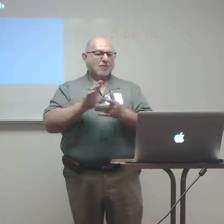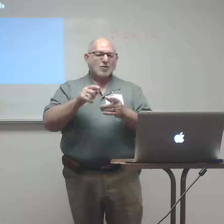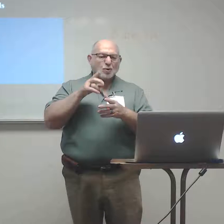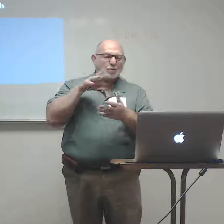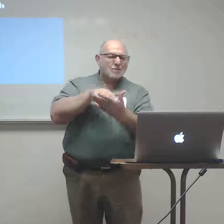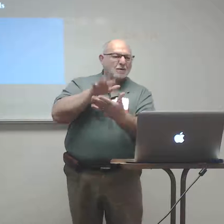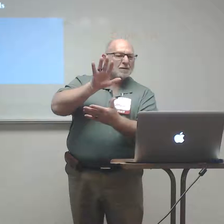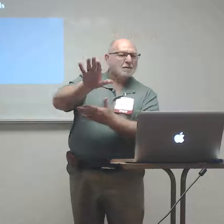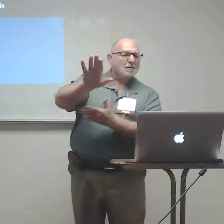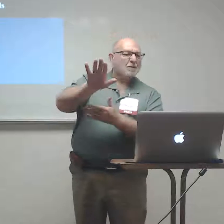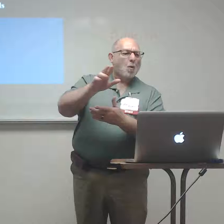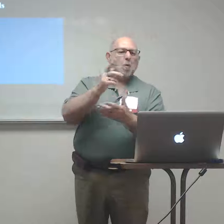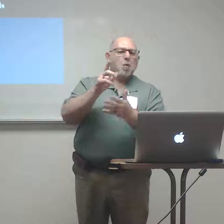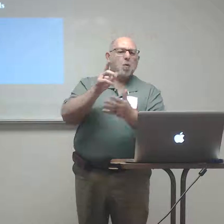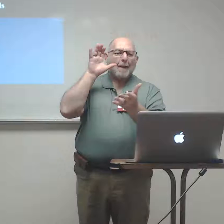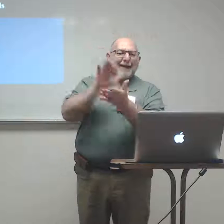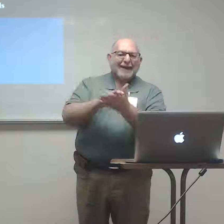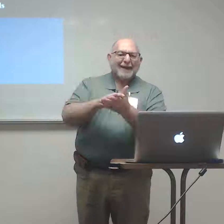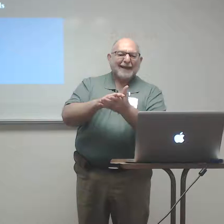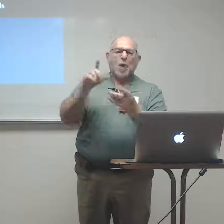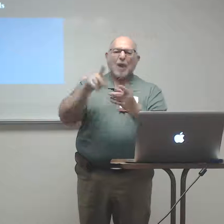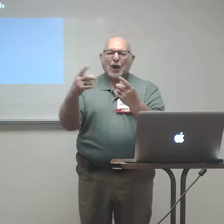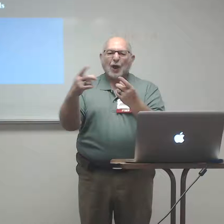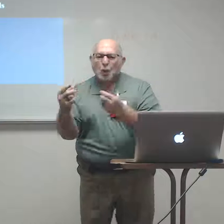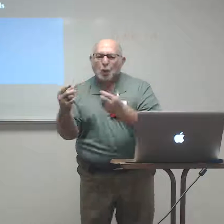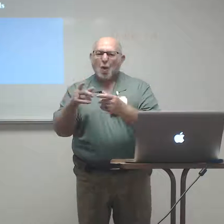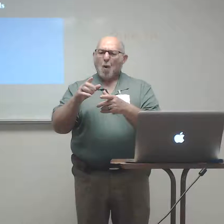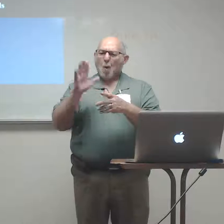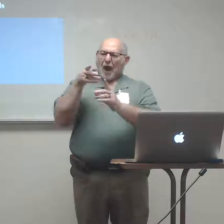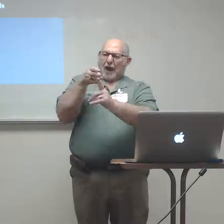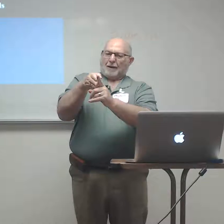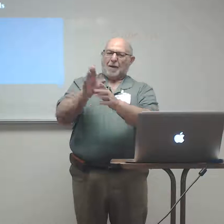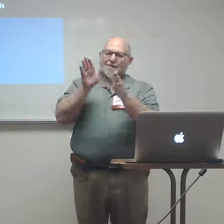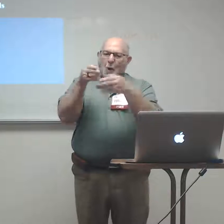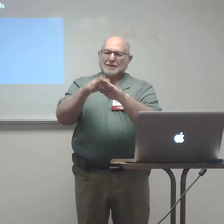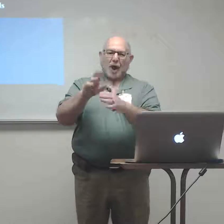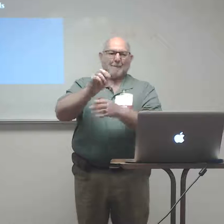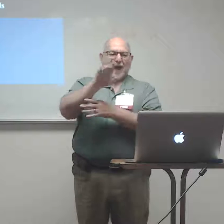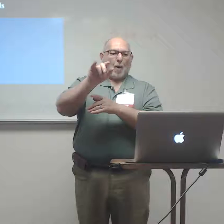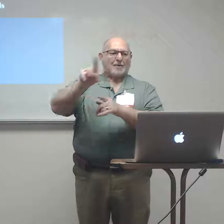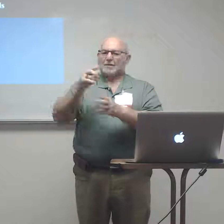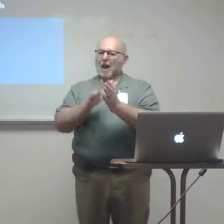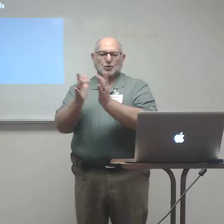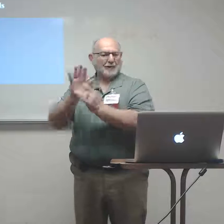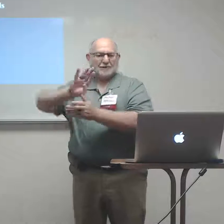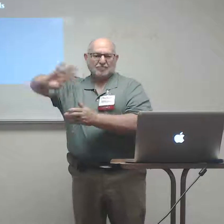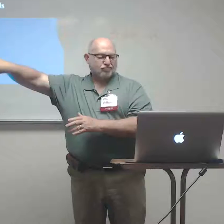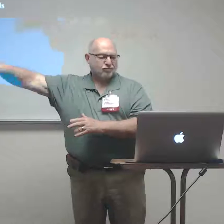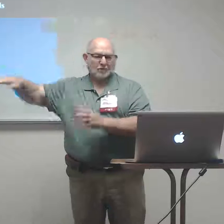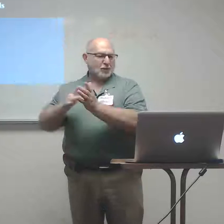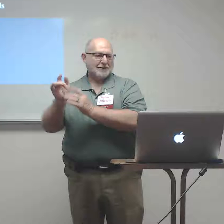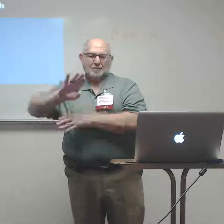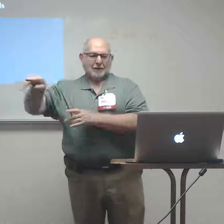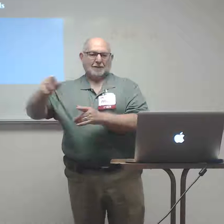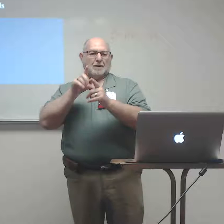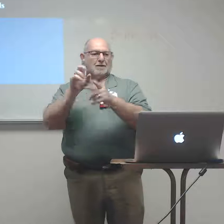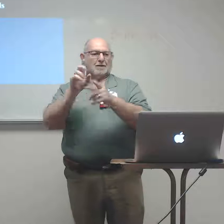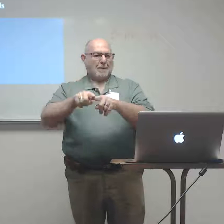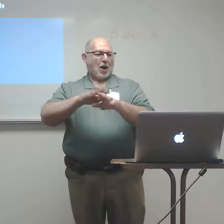I've really learned a lot through studying what they believe, what they do, and about how they